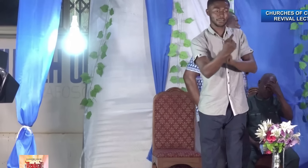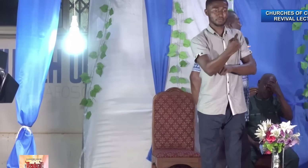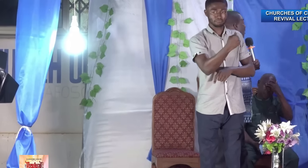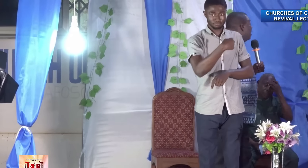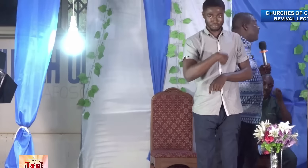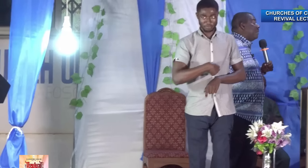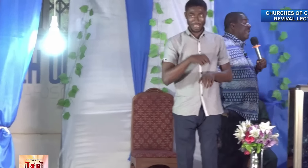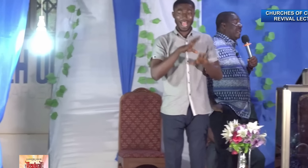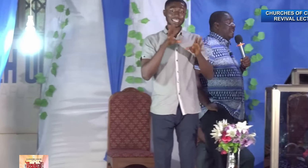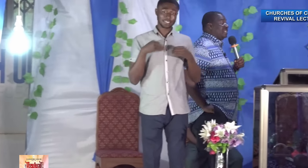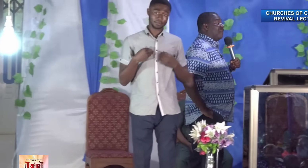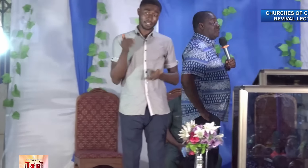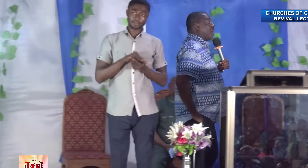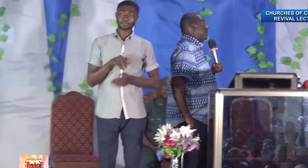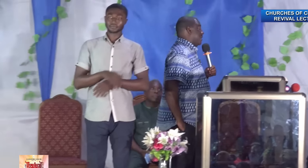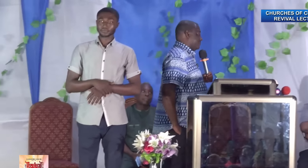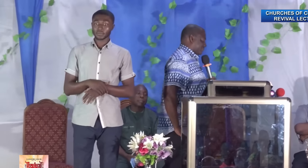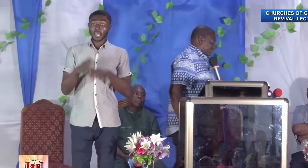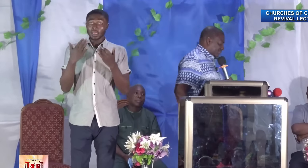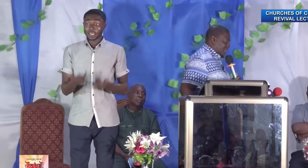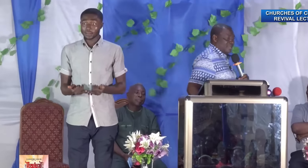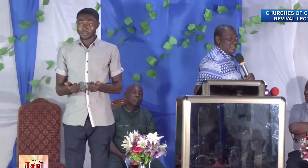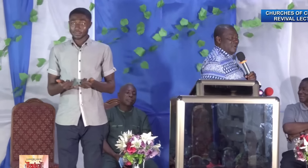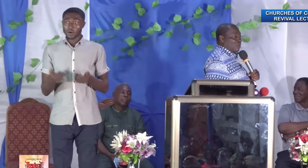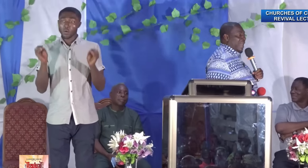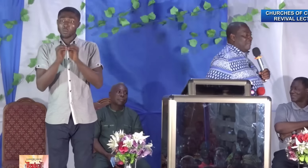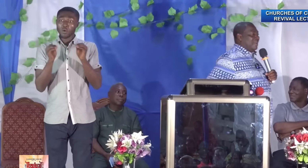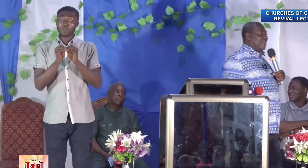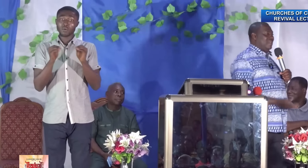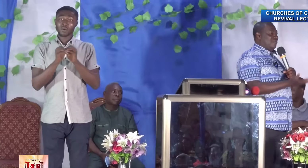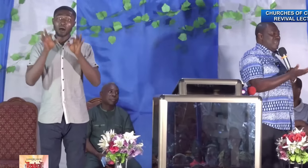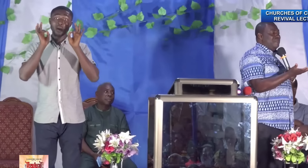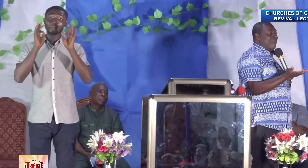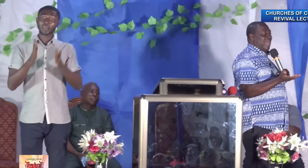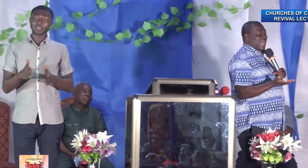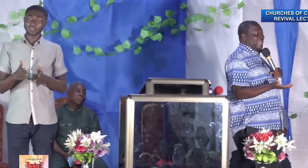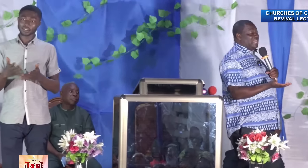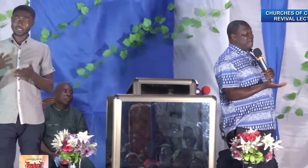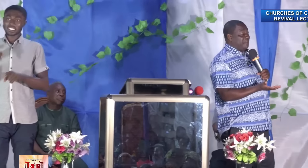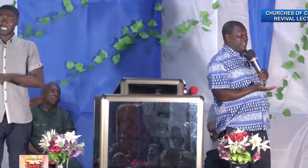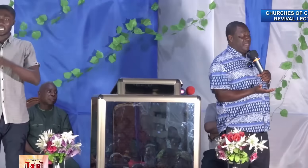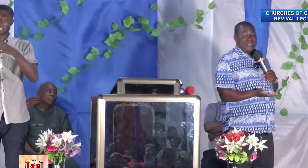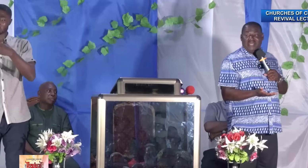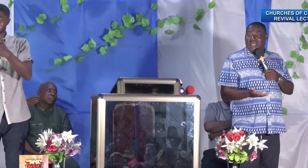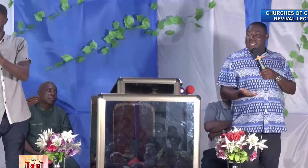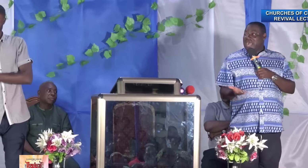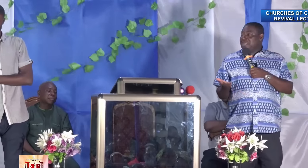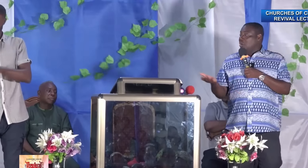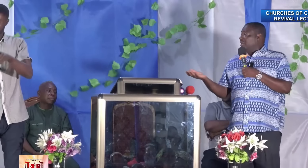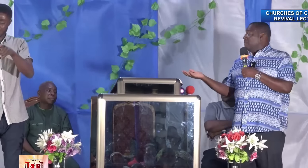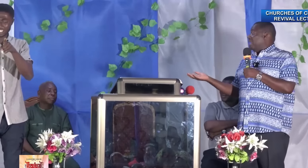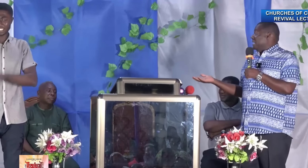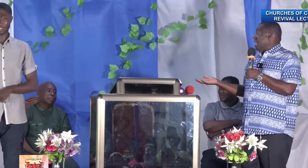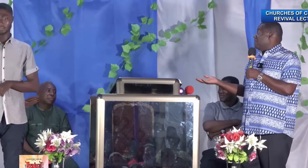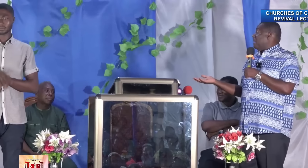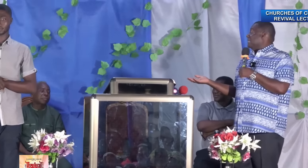And now preacher for no baby this fellowship omo ye honam honam nyuma ada di pefe na bi ni so